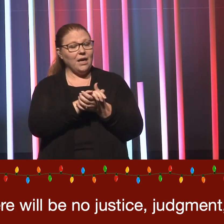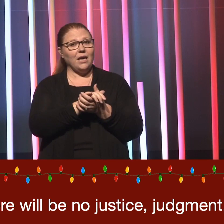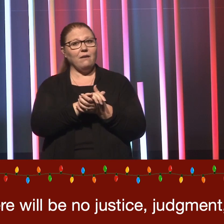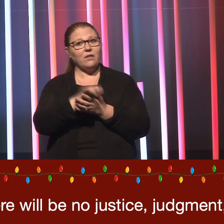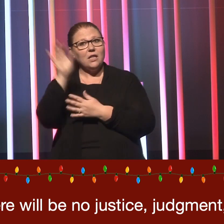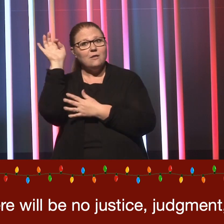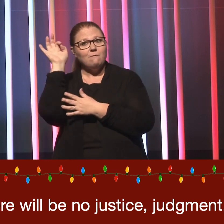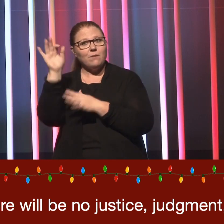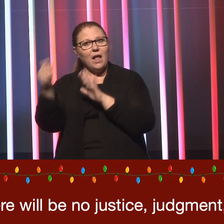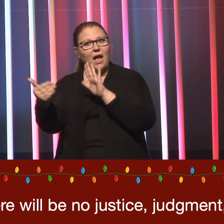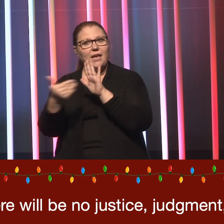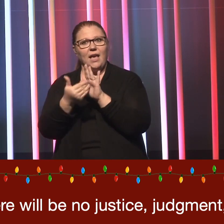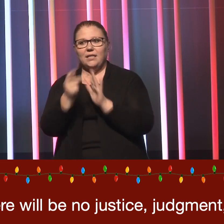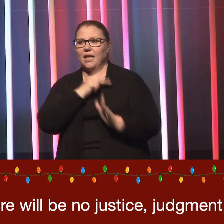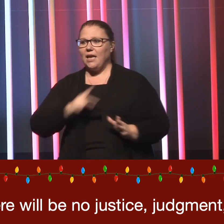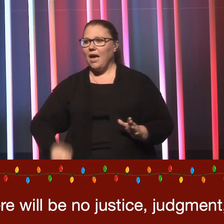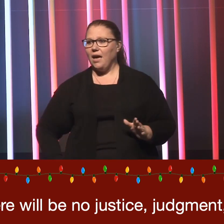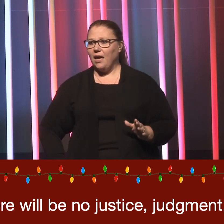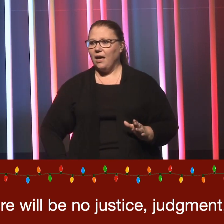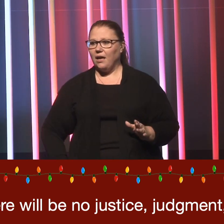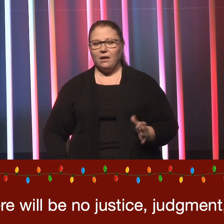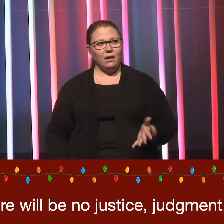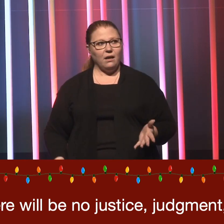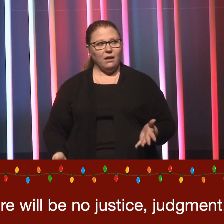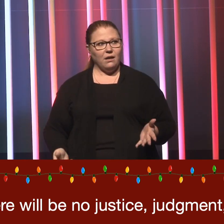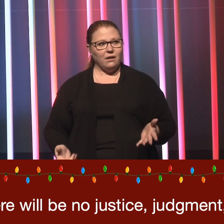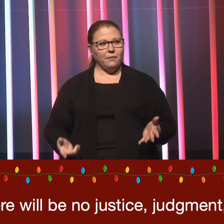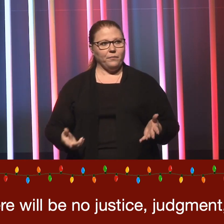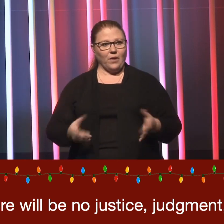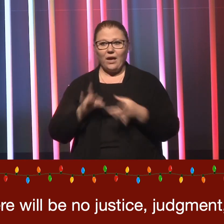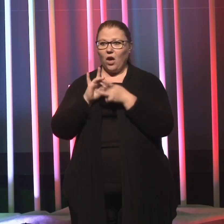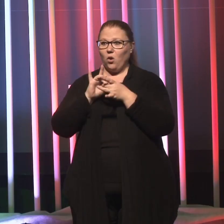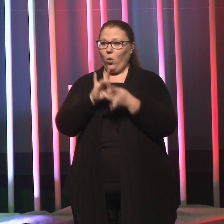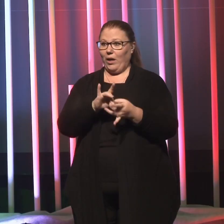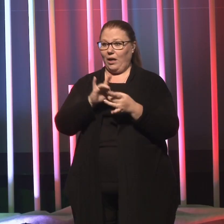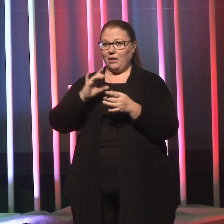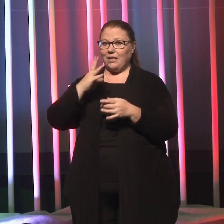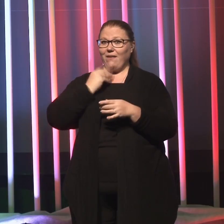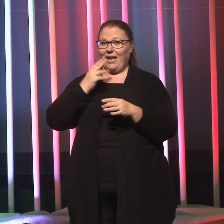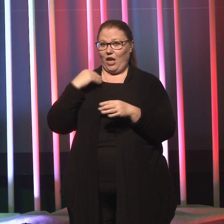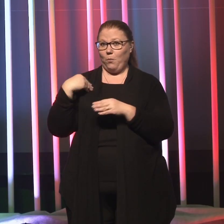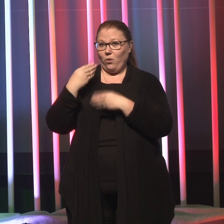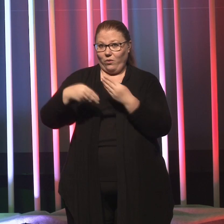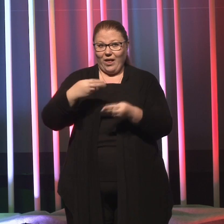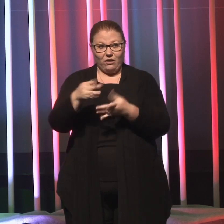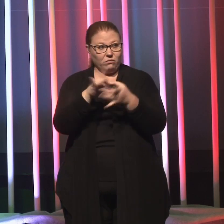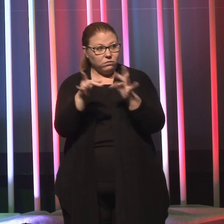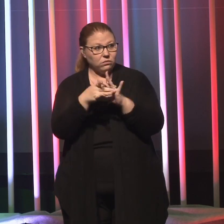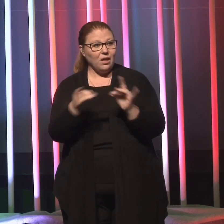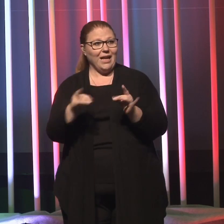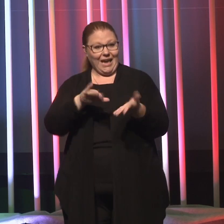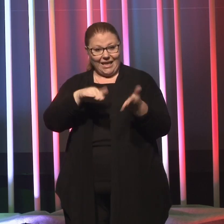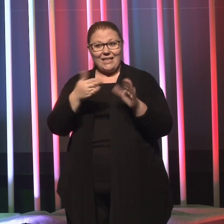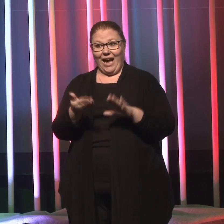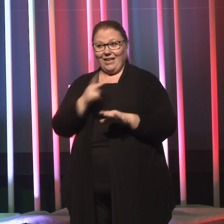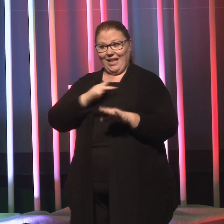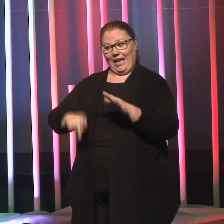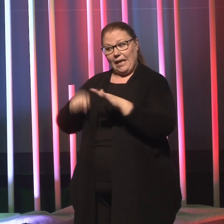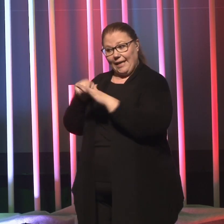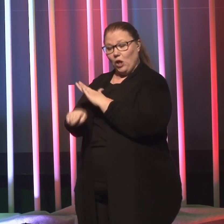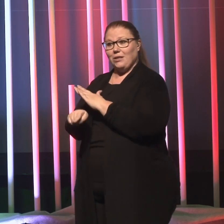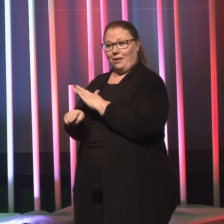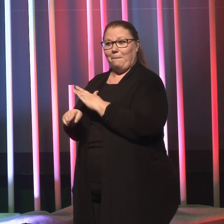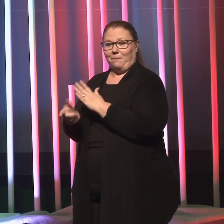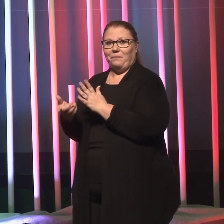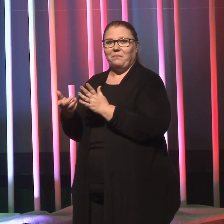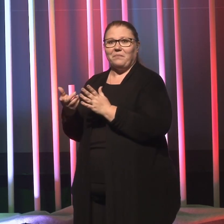speaks against the king. It's no wonder that according to Hebrew legend that he dies at the hands of a very evil king named Manasseh.